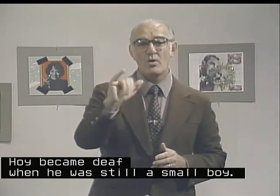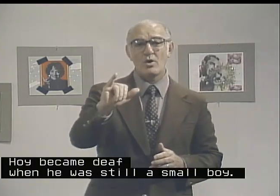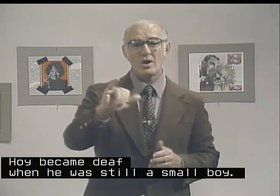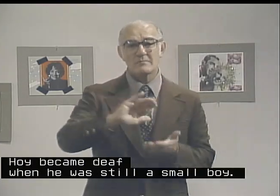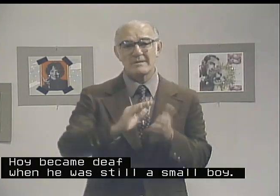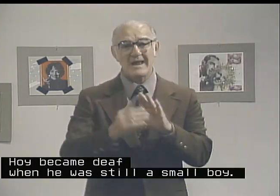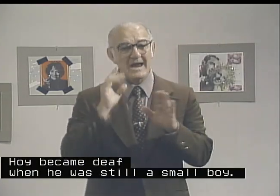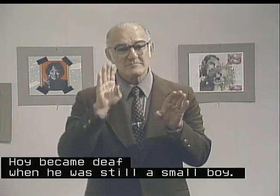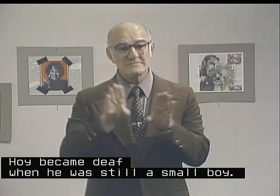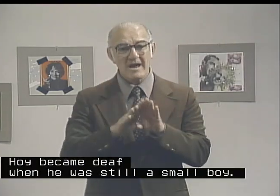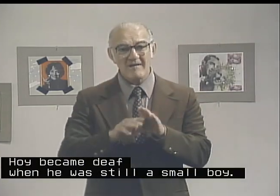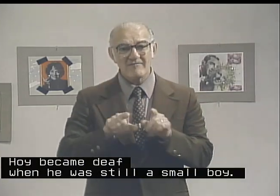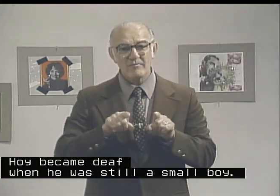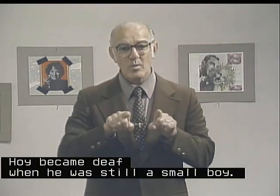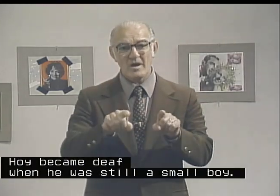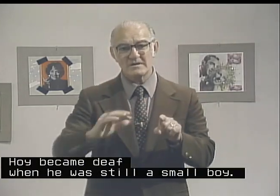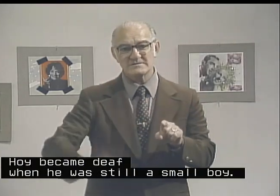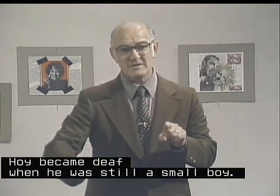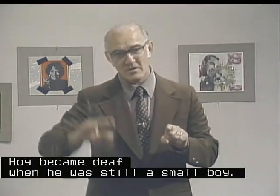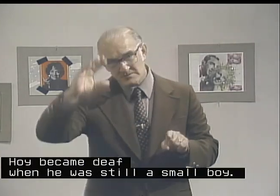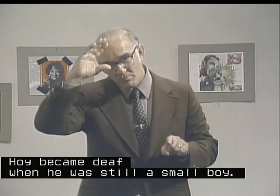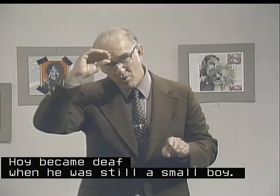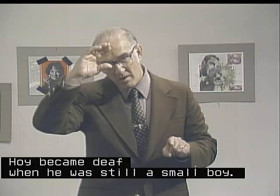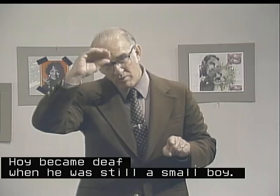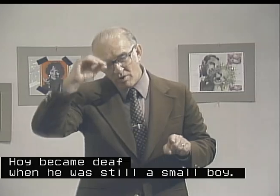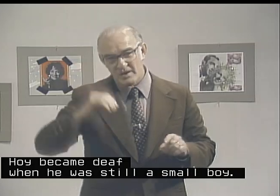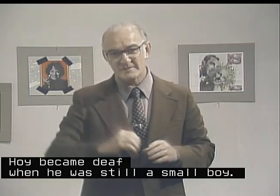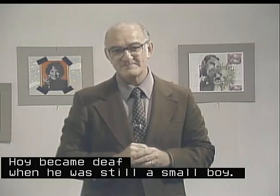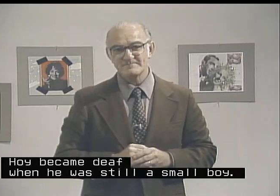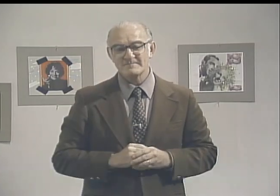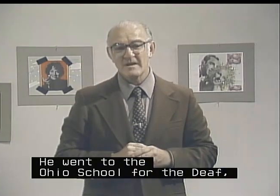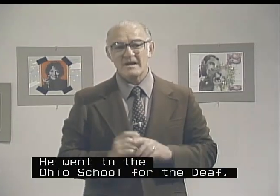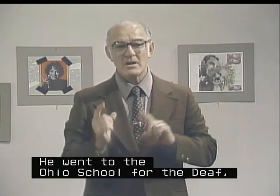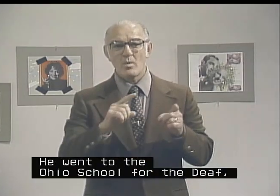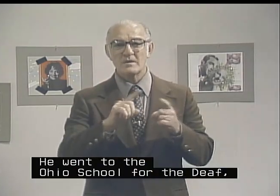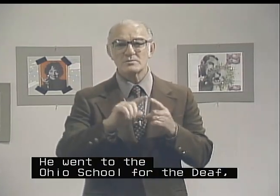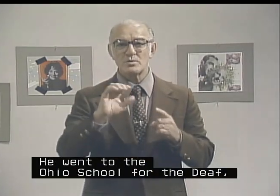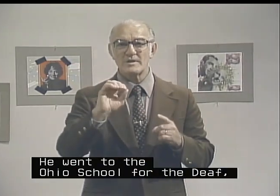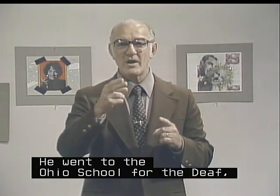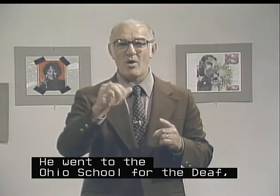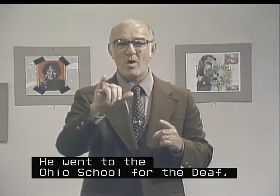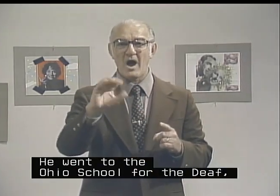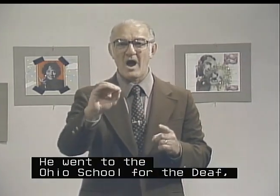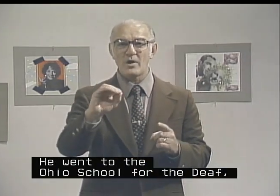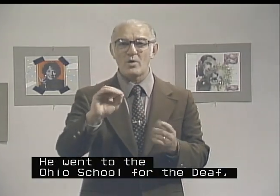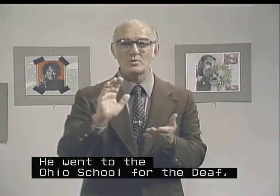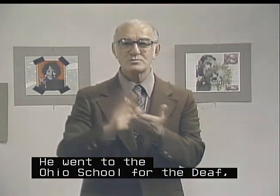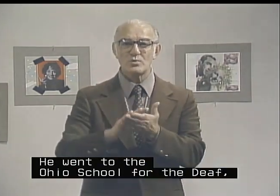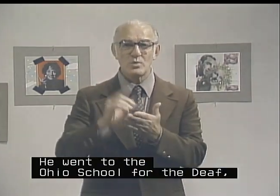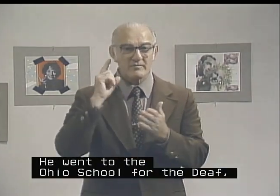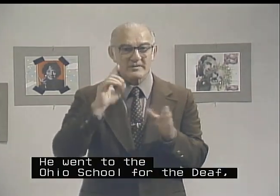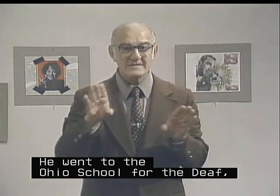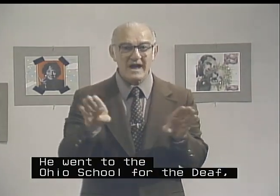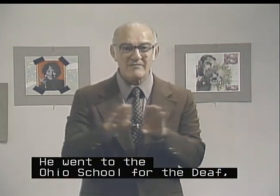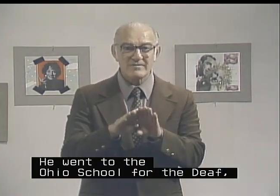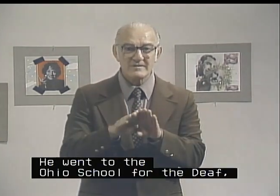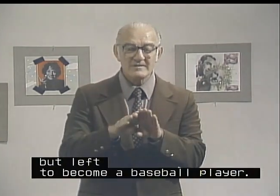Hoy became deaf while he was still a small boy. He went to the Ohio School for the Deaf,